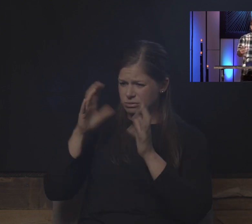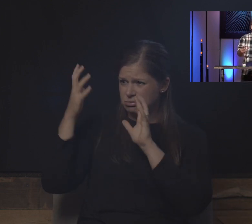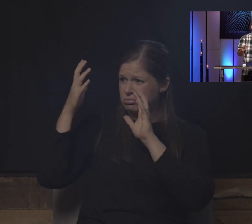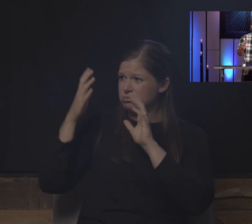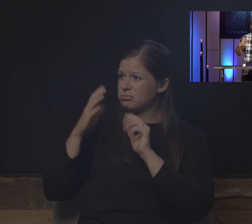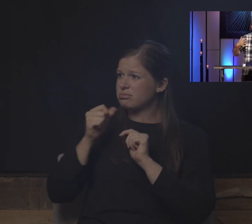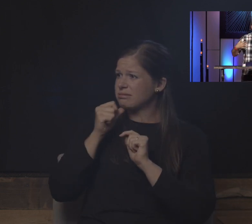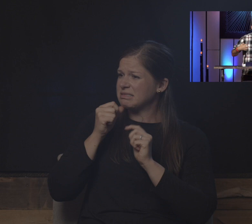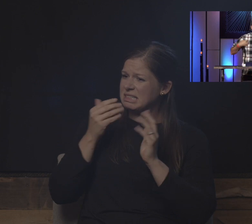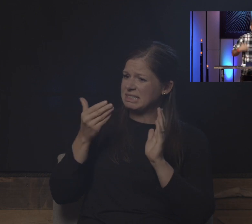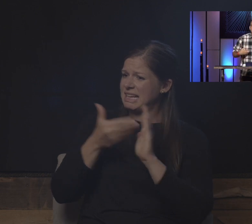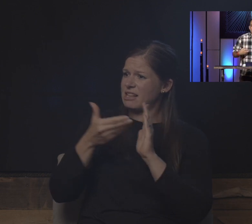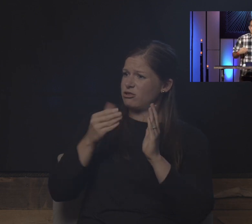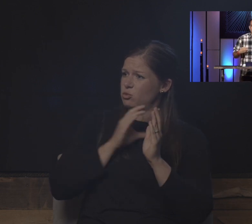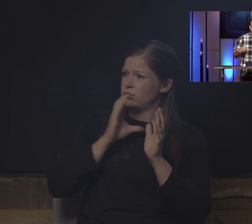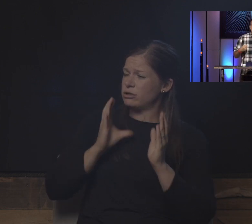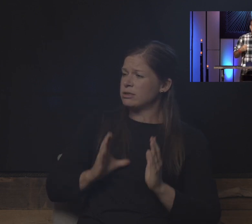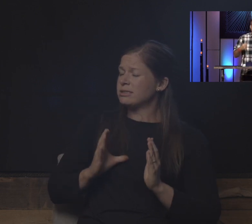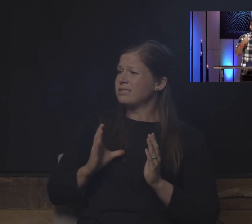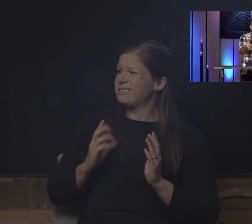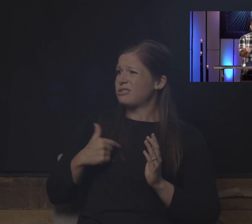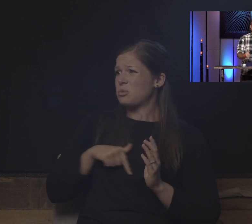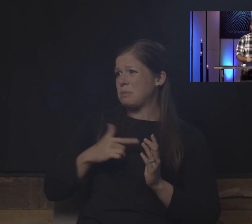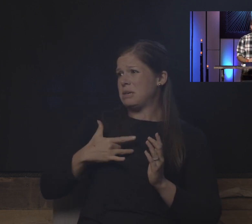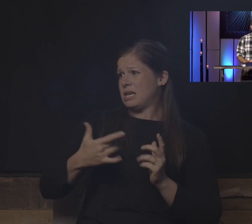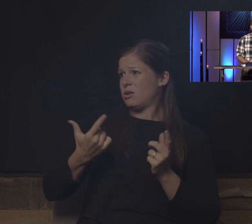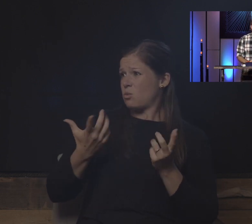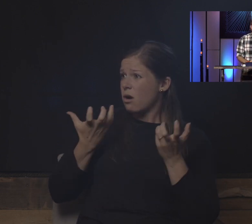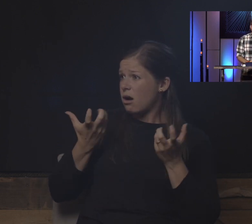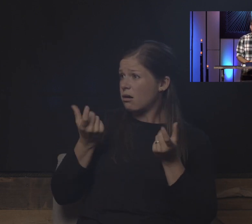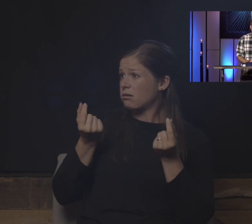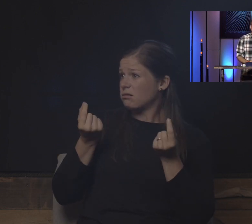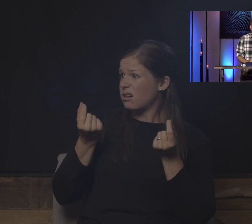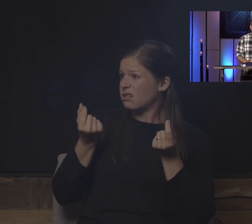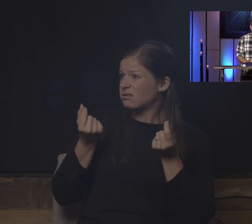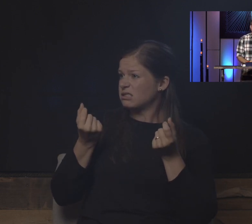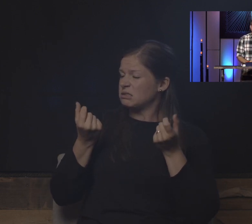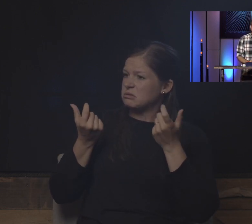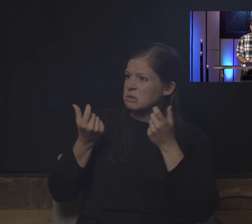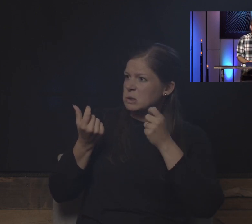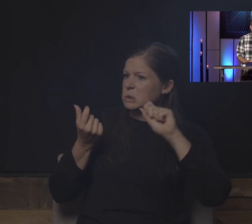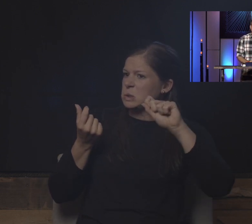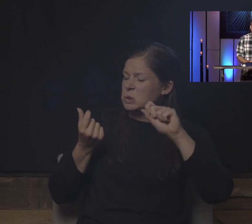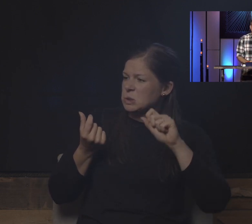becoming anti-Christian, and the tendency is to fight.